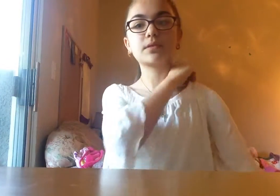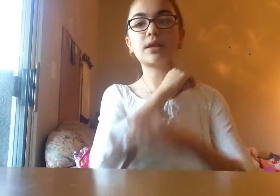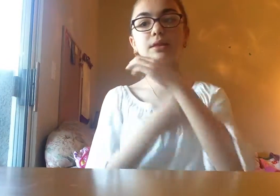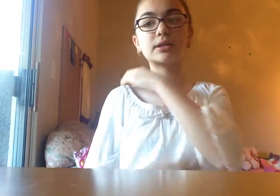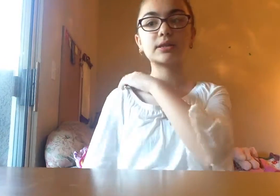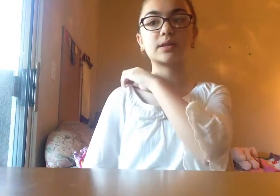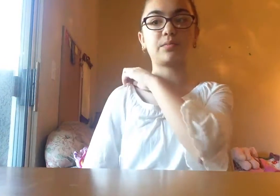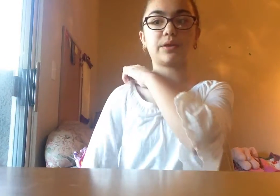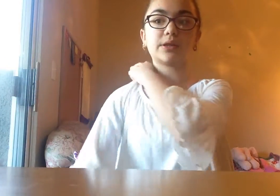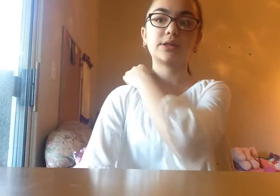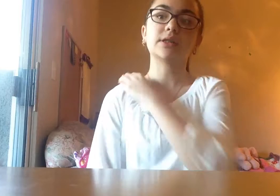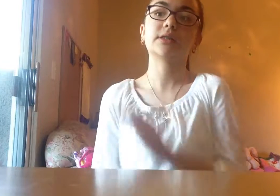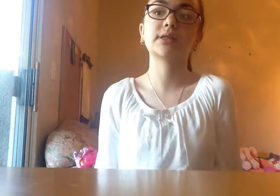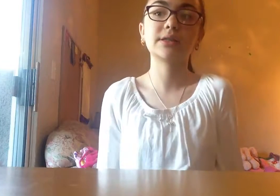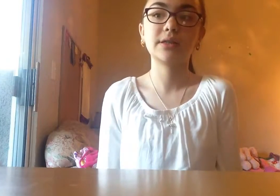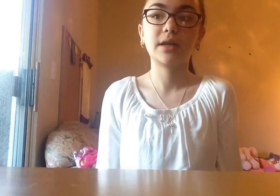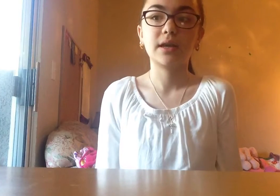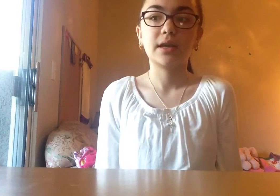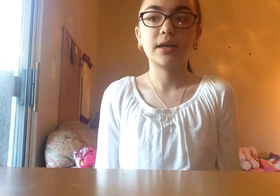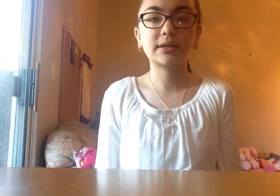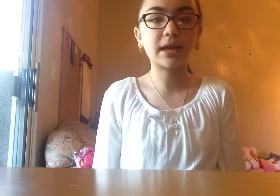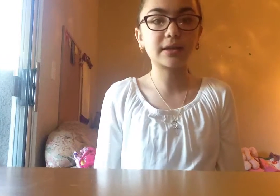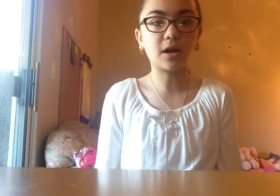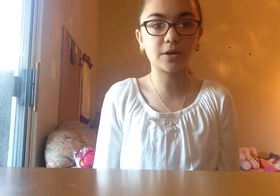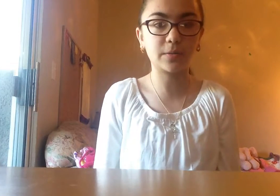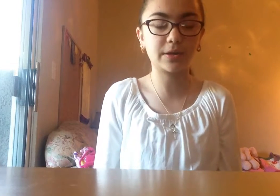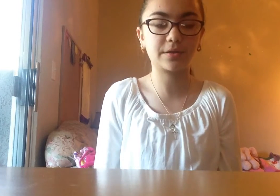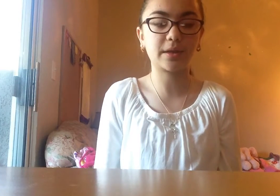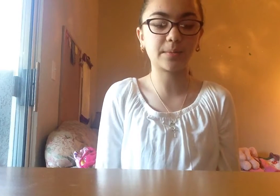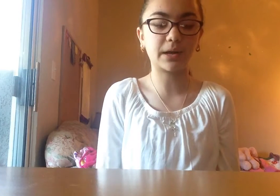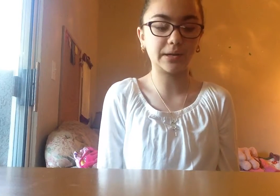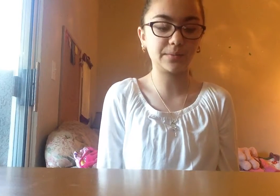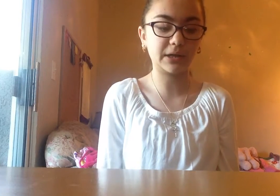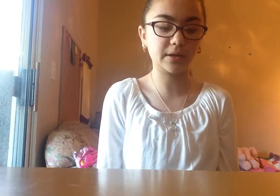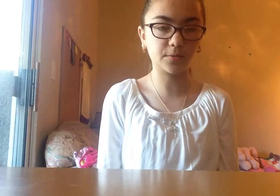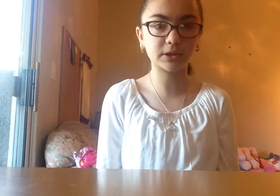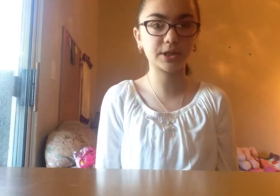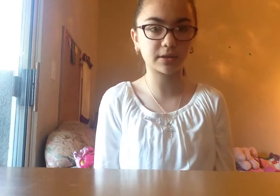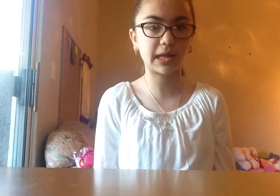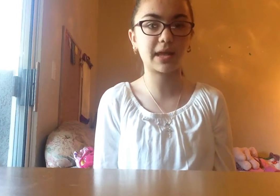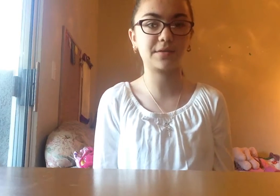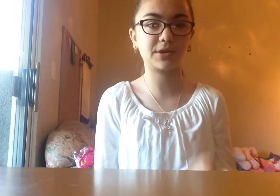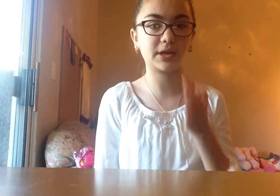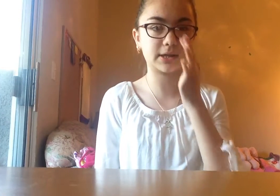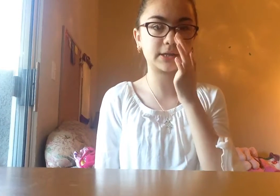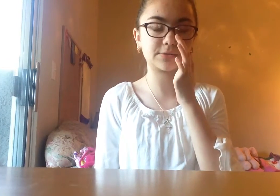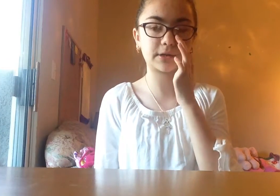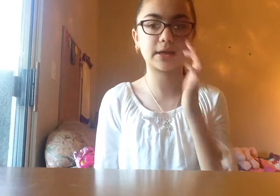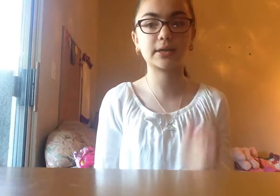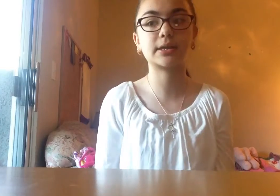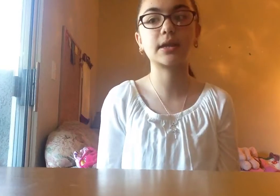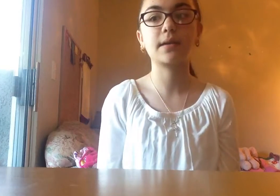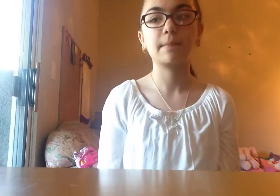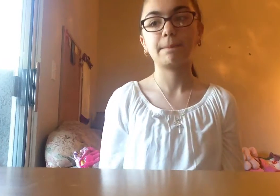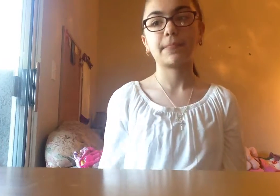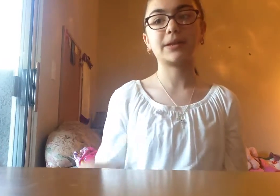Then this is the bridge. It's kind of hard when you think about it, but once you get the hang of it, it gets really easy. It